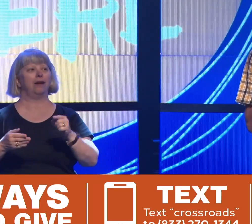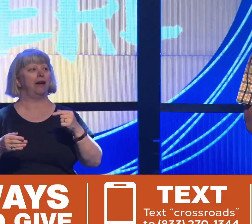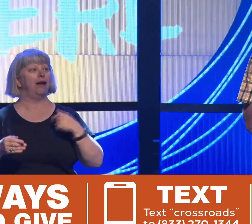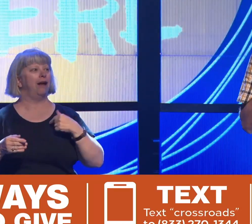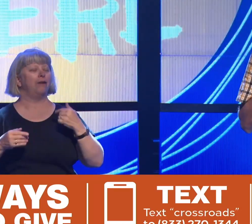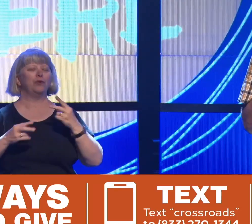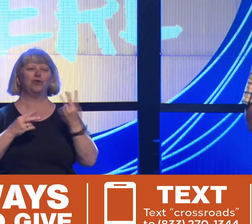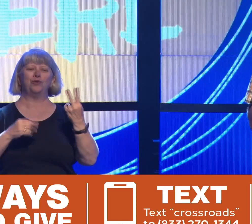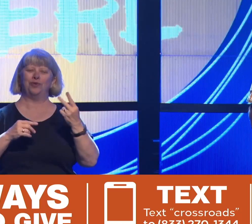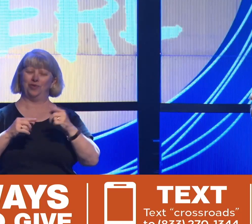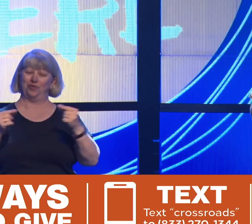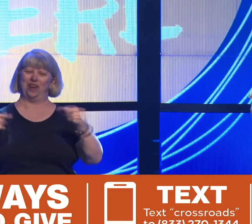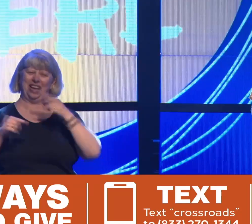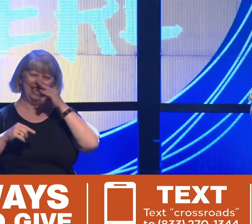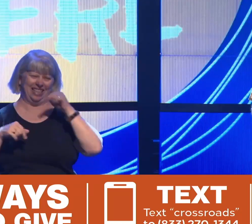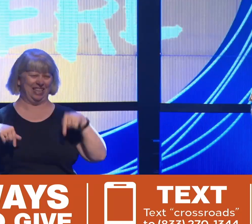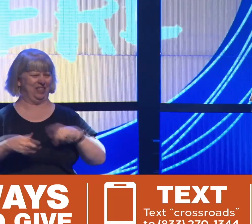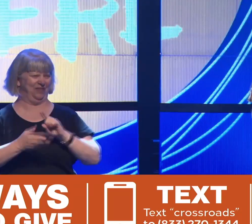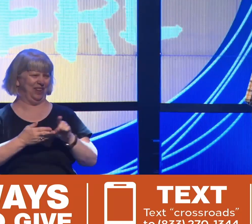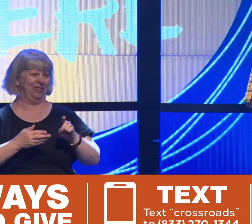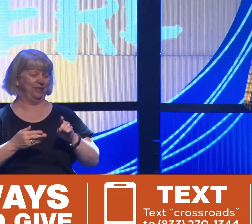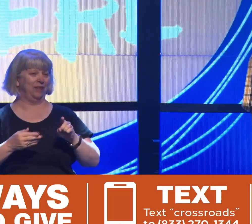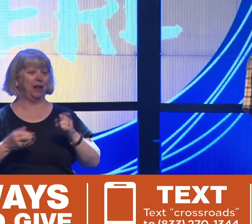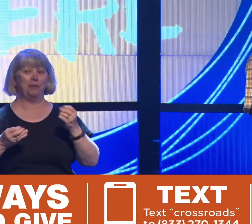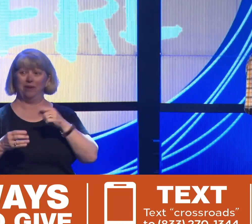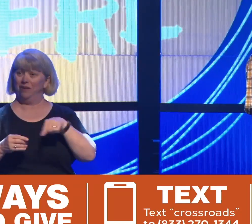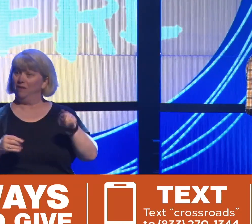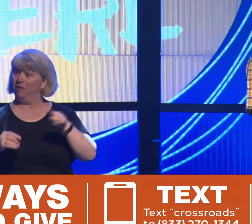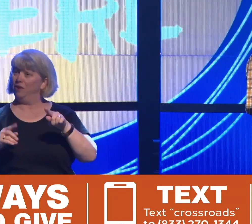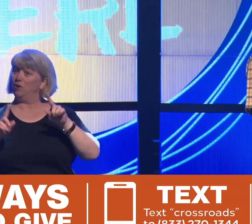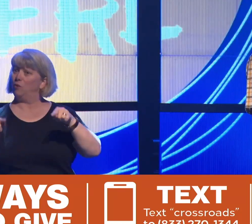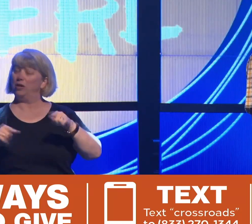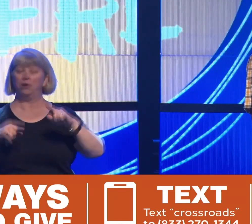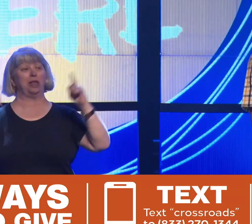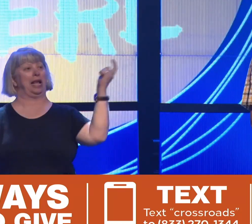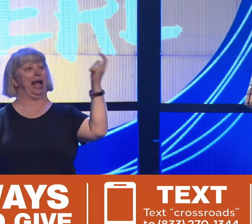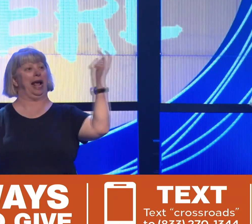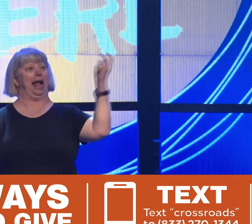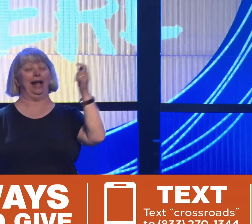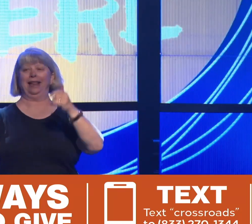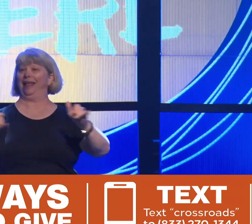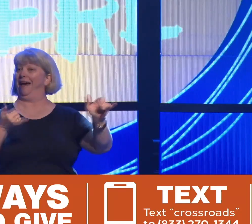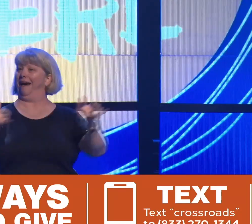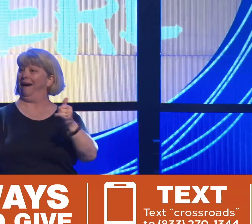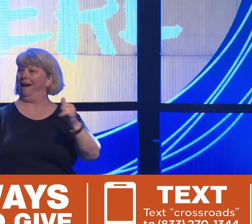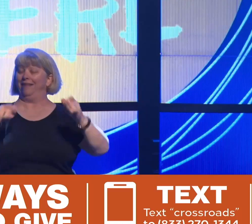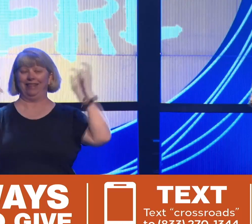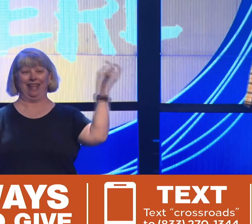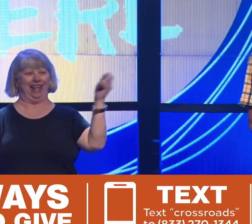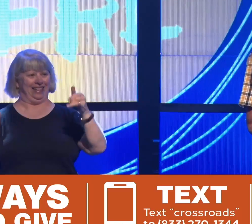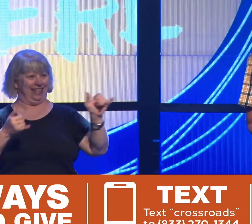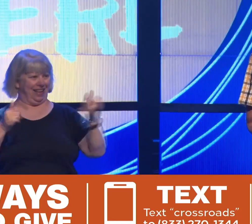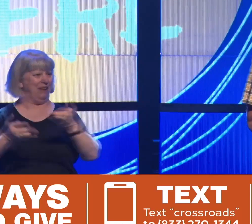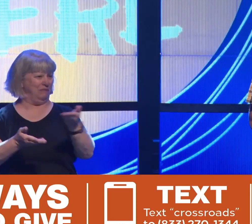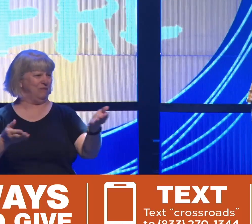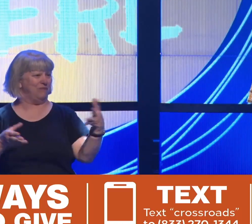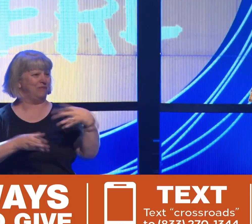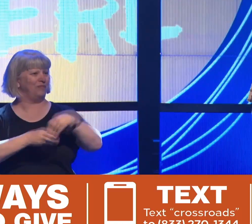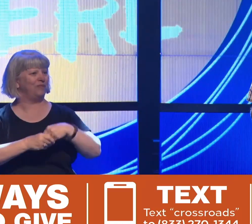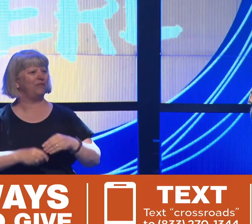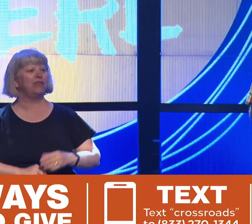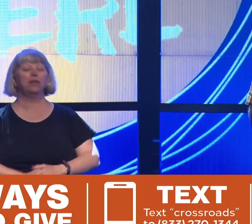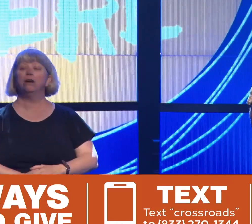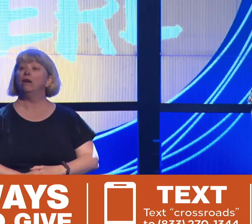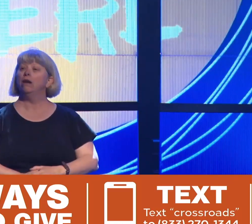our grandkids with us this week. And how many of you came to the gala? Participated in the gala in some way? Yeah. It's